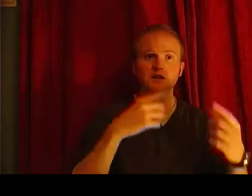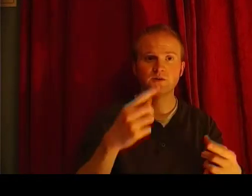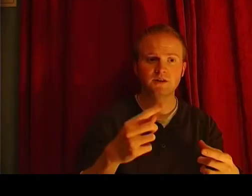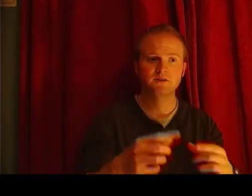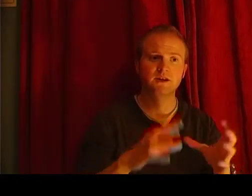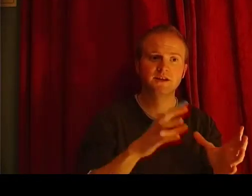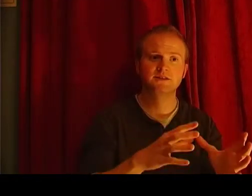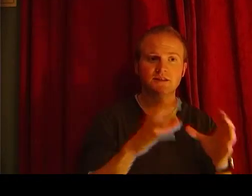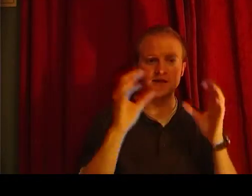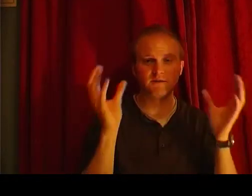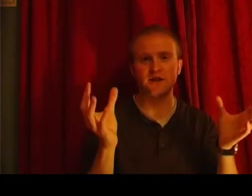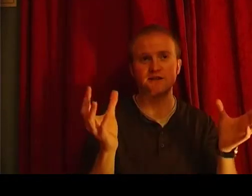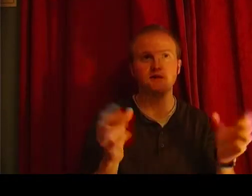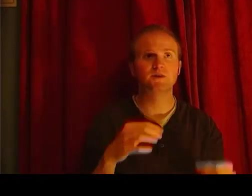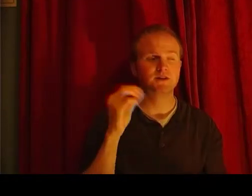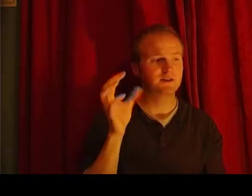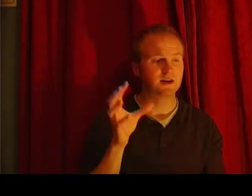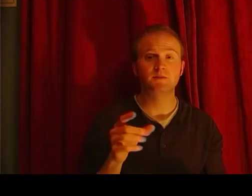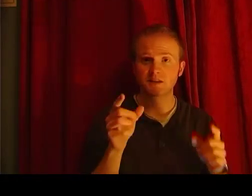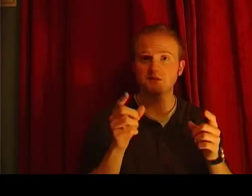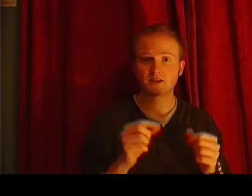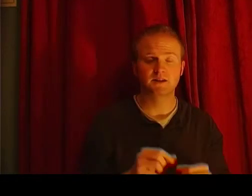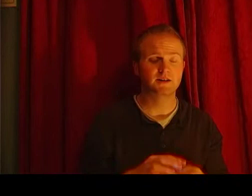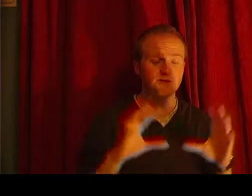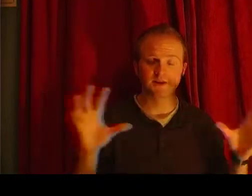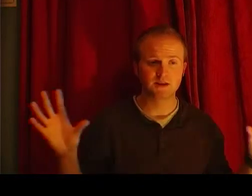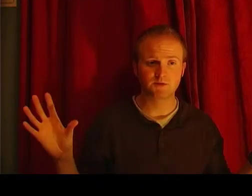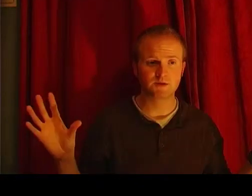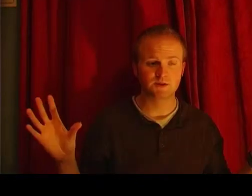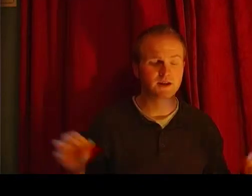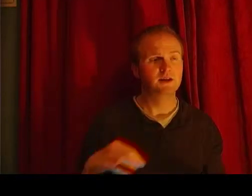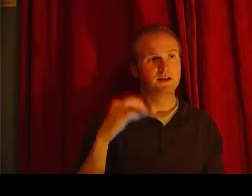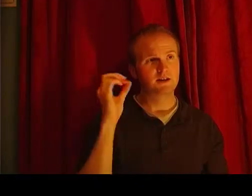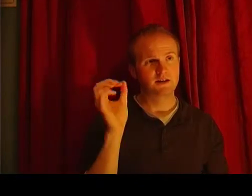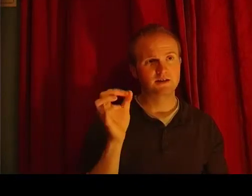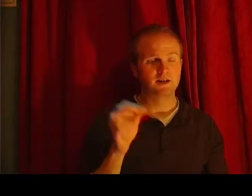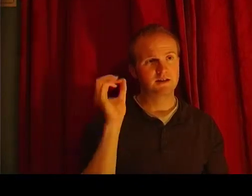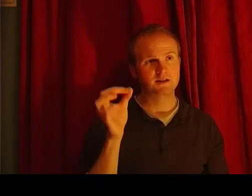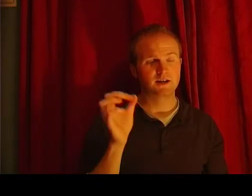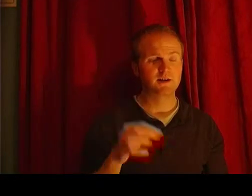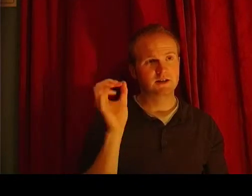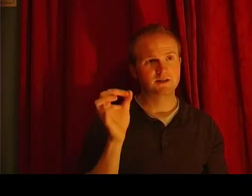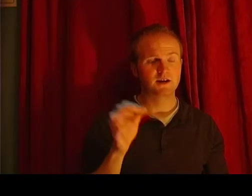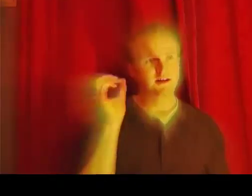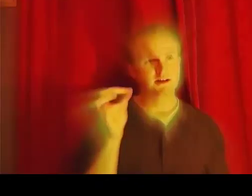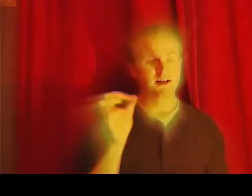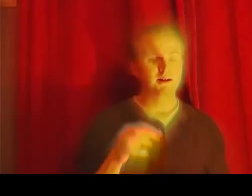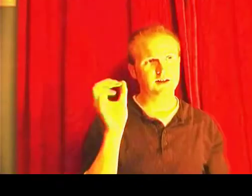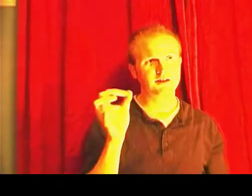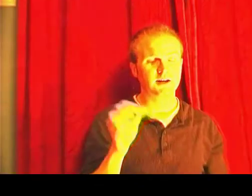go into it, edit it, get the edit I want, cut it up. Yes, I'm going to cut it, I'm not going to keep it real. Cut it up, cut it up, cut it up, cut it up, cut it up,